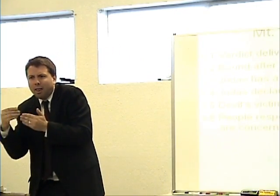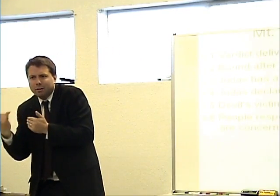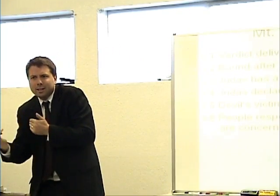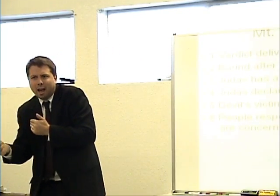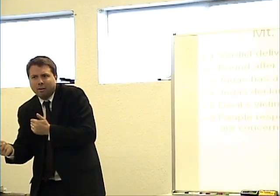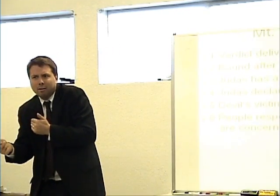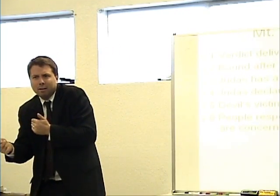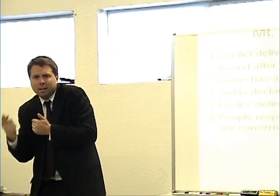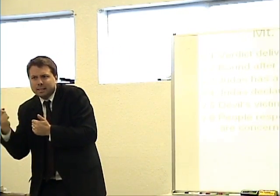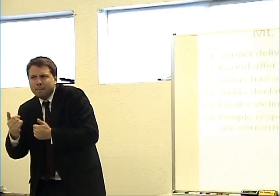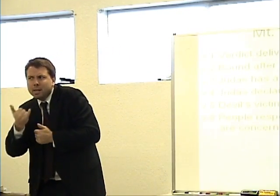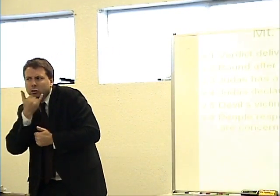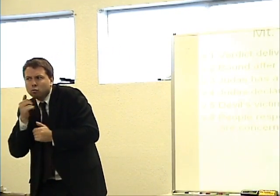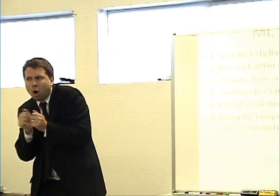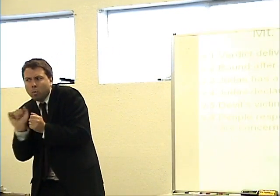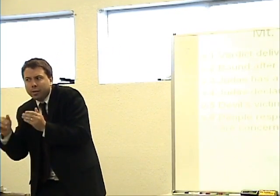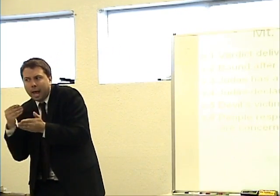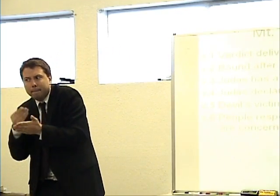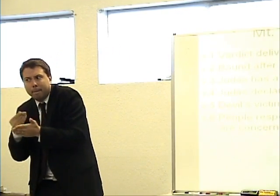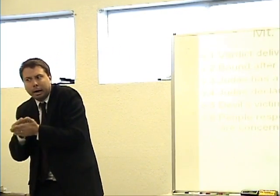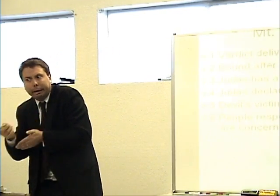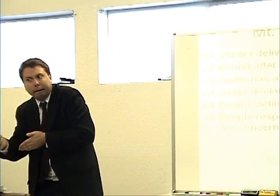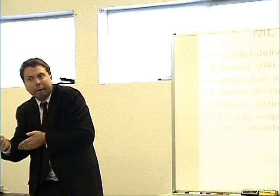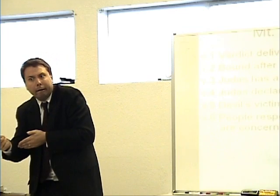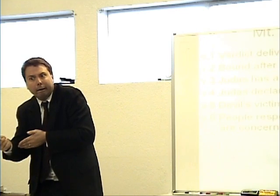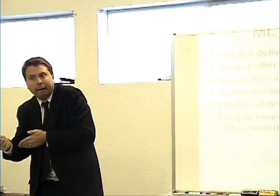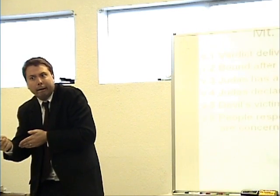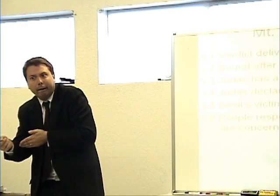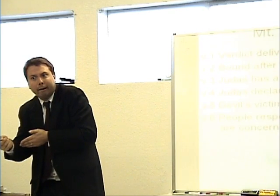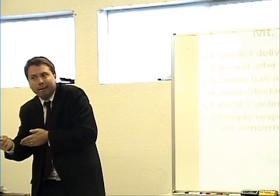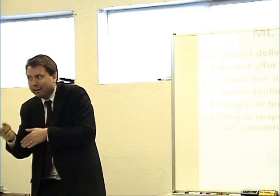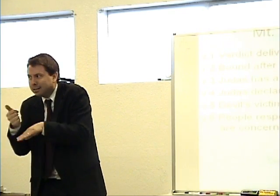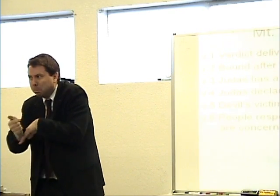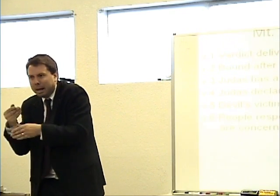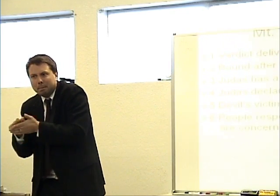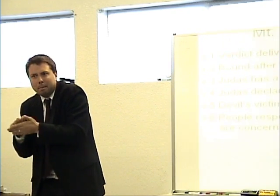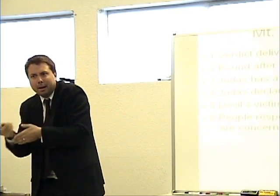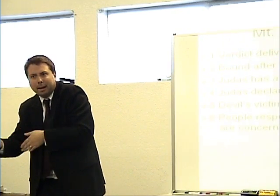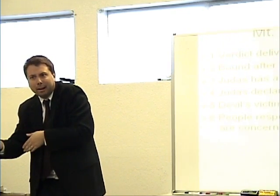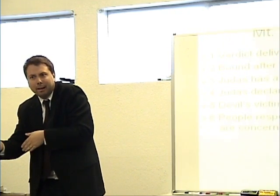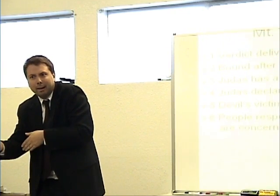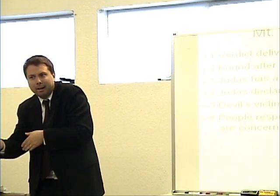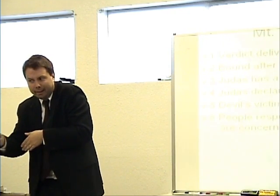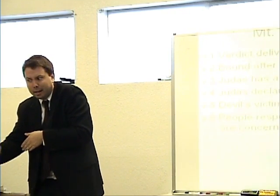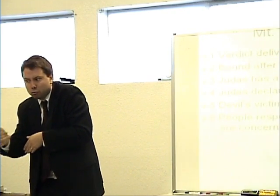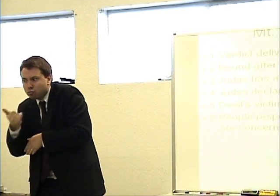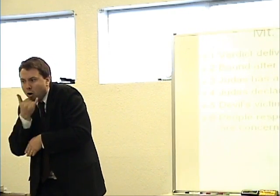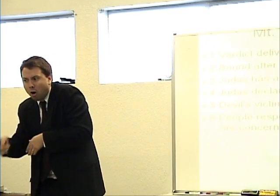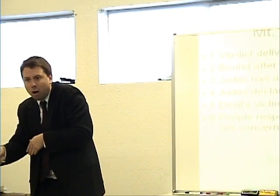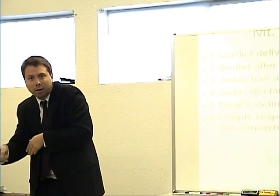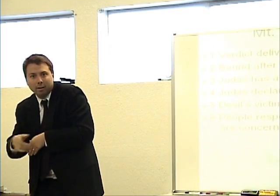dollars now. Something is wrong with that money. Let's blame the money. That's wrong.